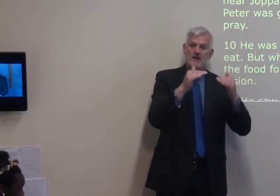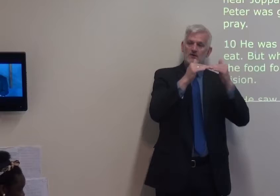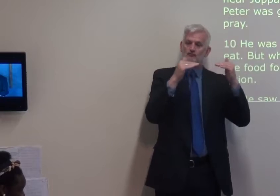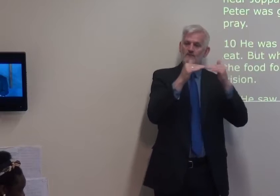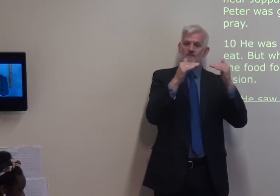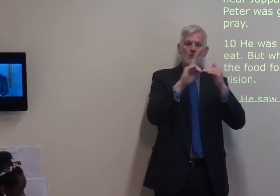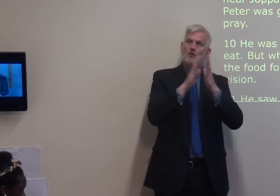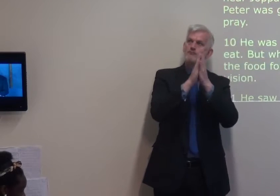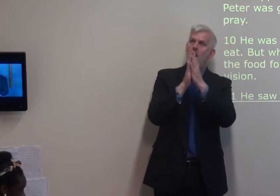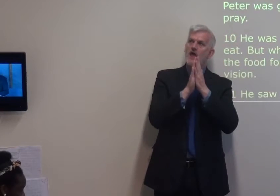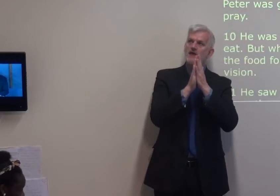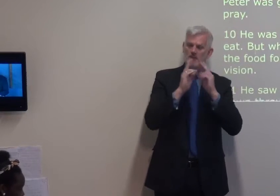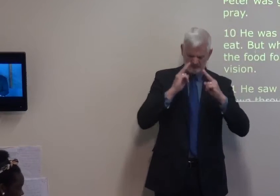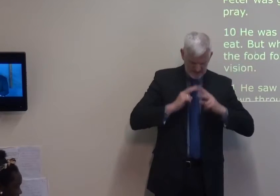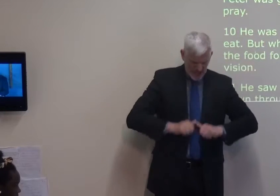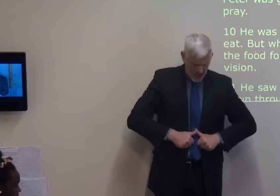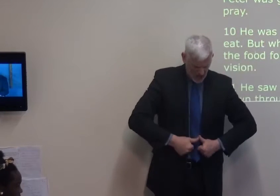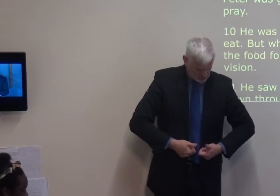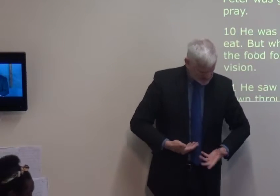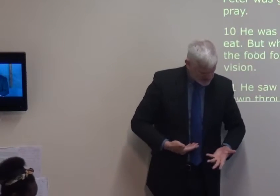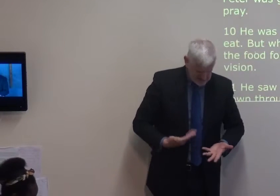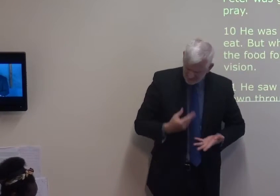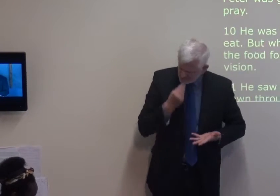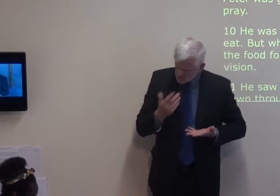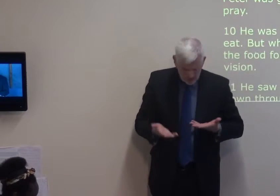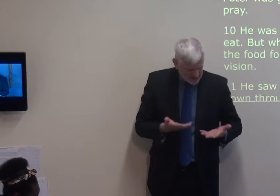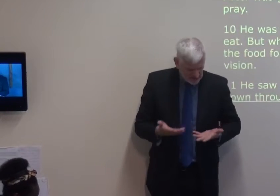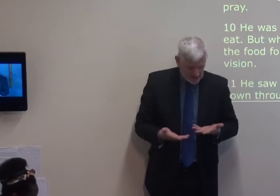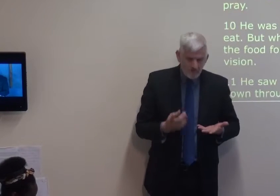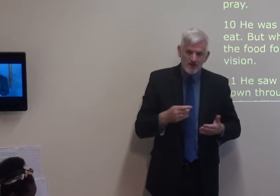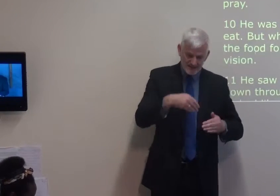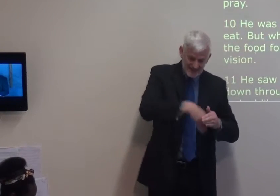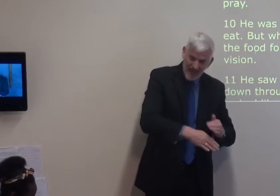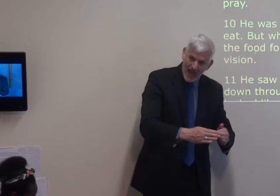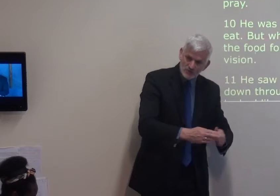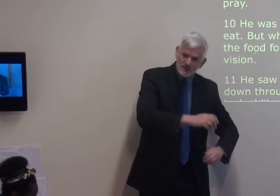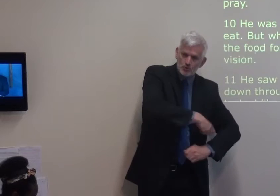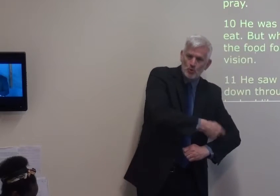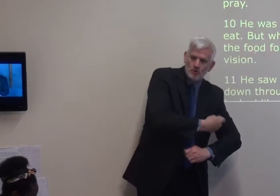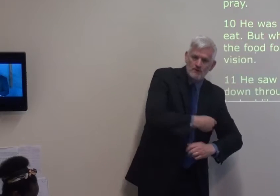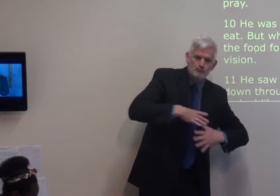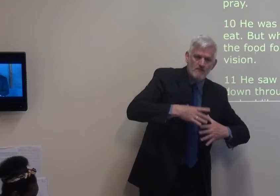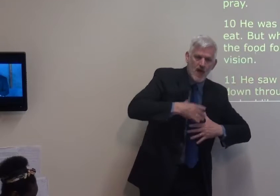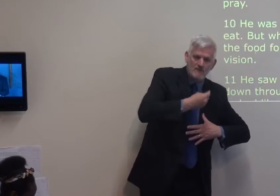very hungry, and would have eaten. But while they made ready, he fell into a